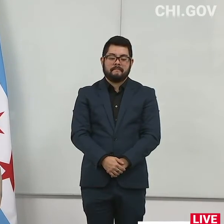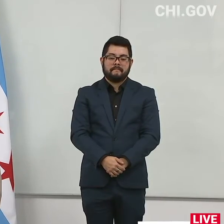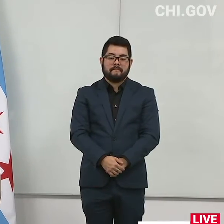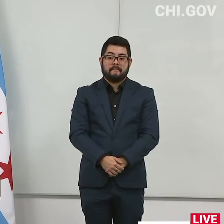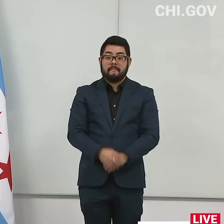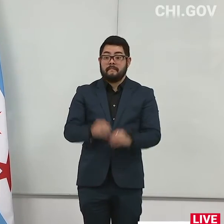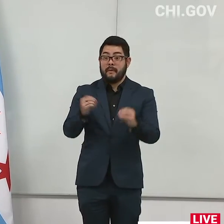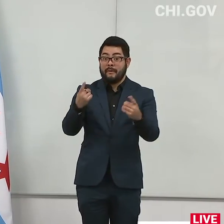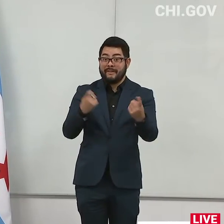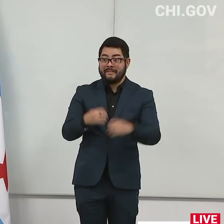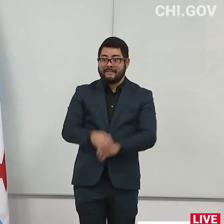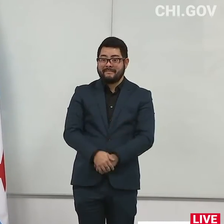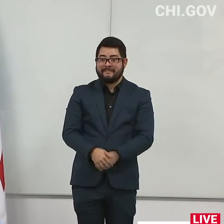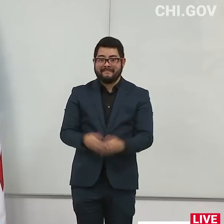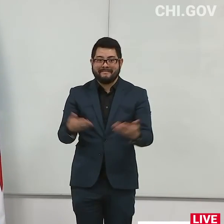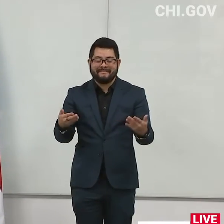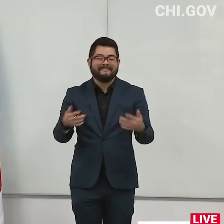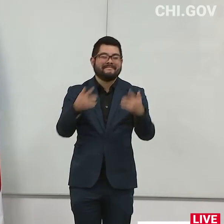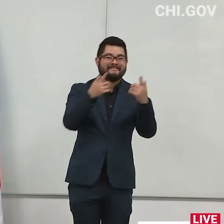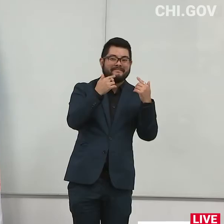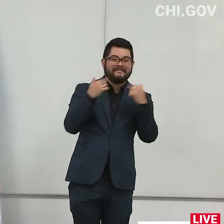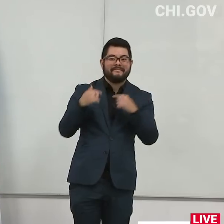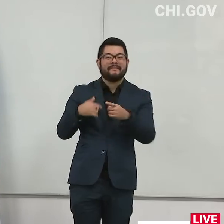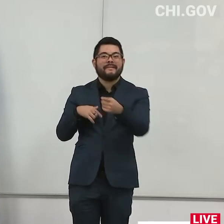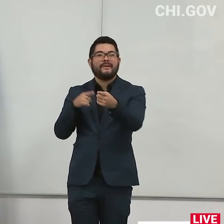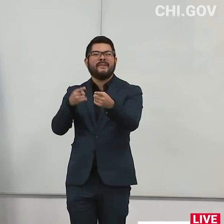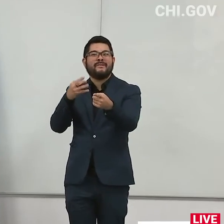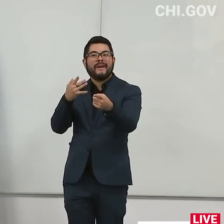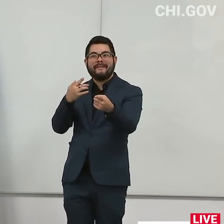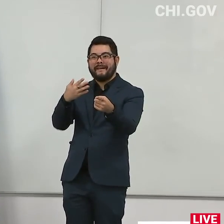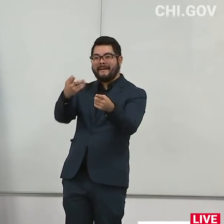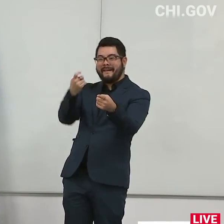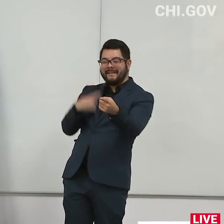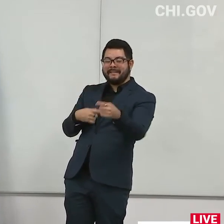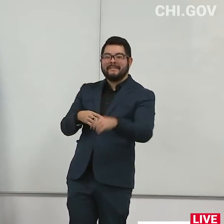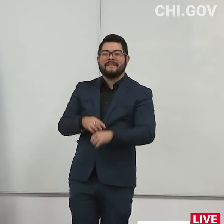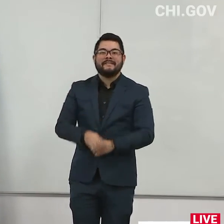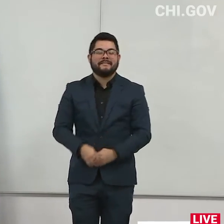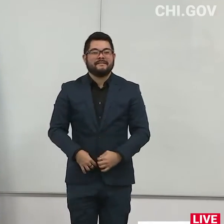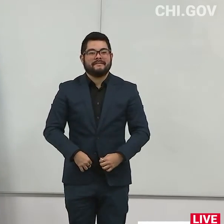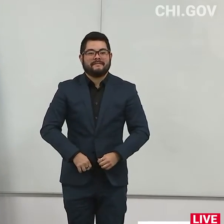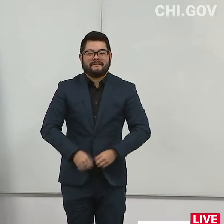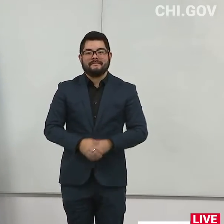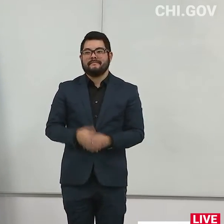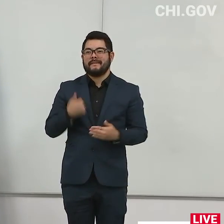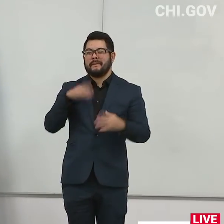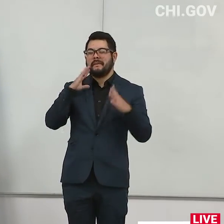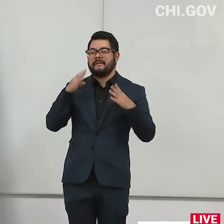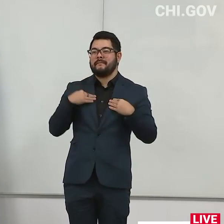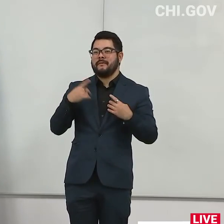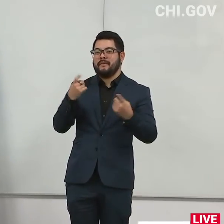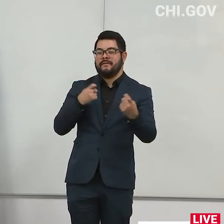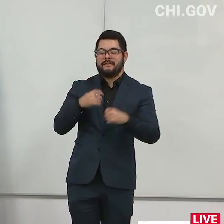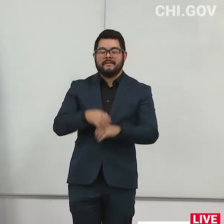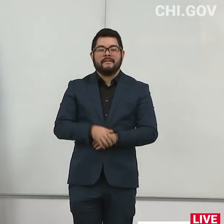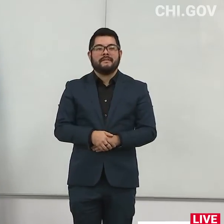No questions? I was waiting to be asked. Happy to take questions. Happy Friday there. On